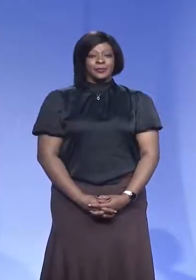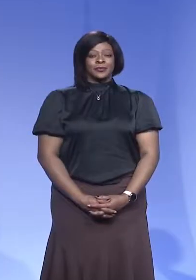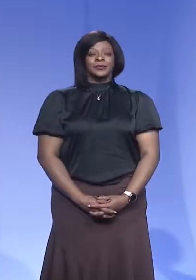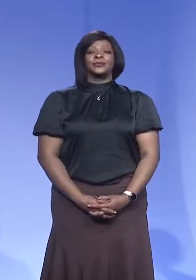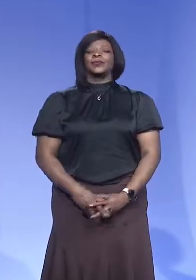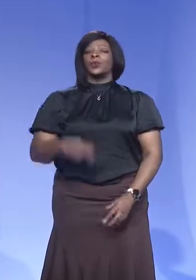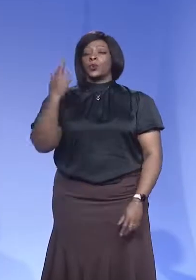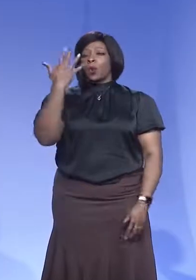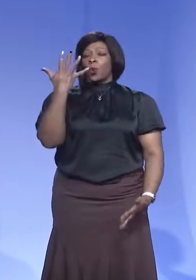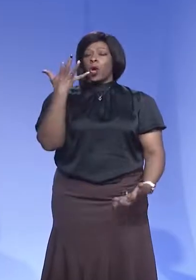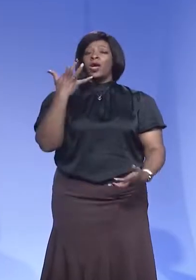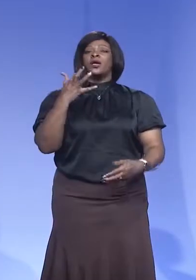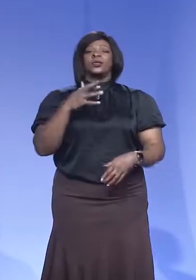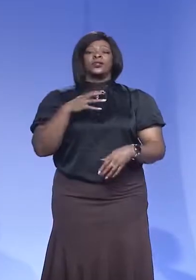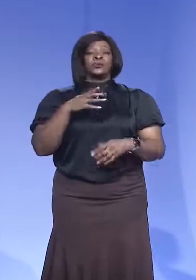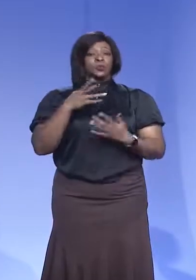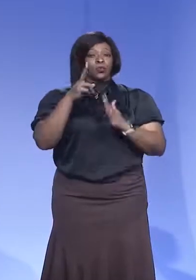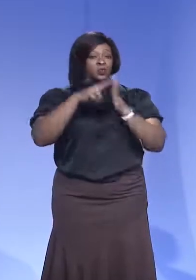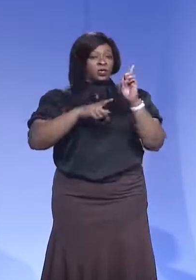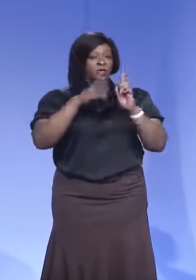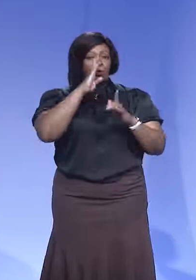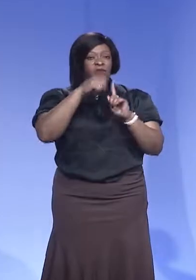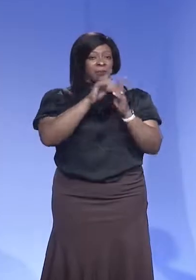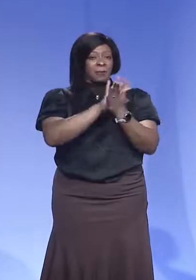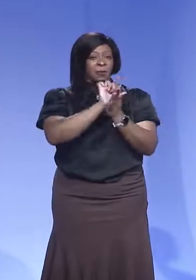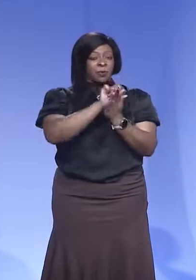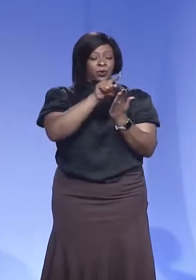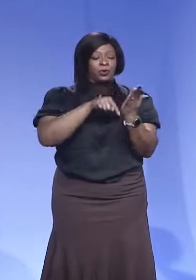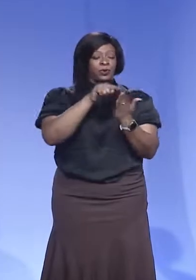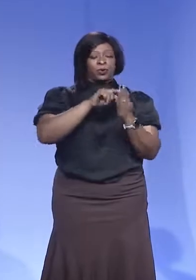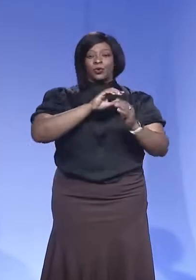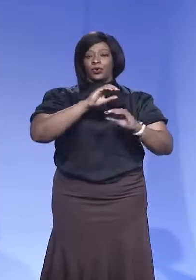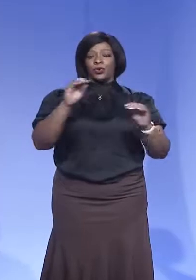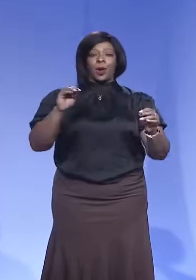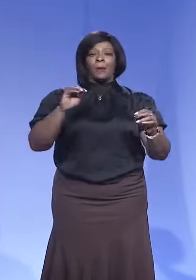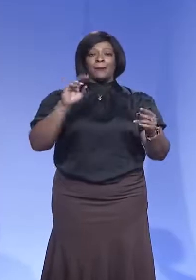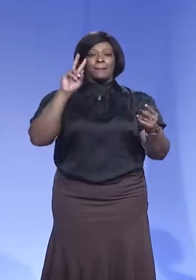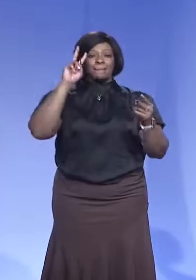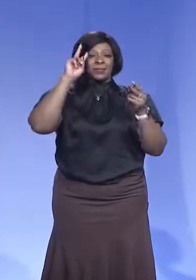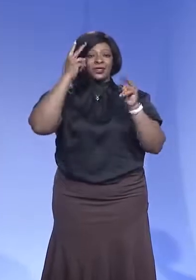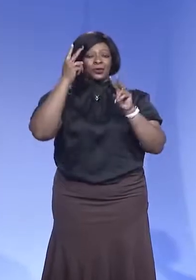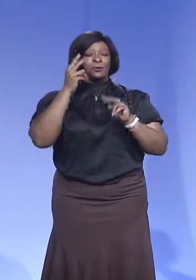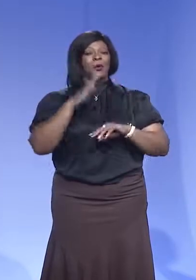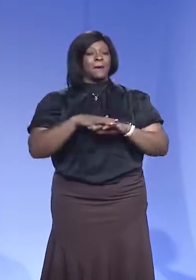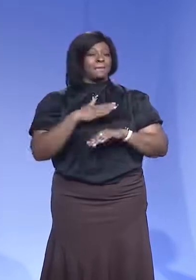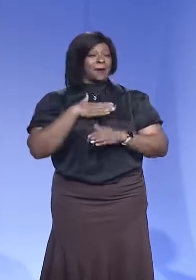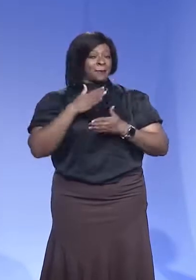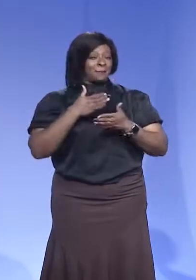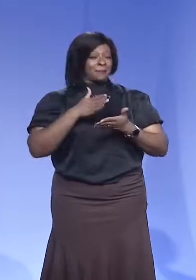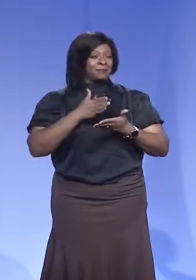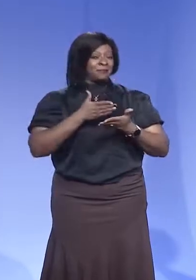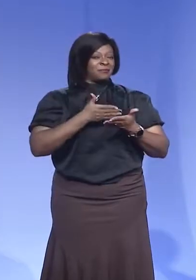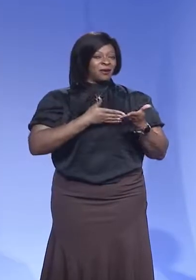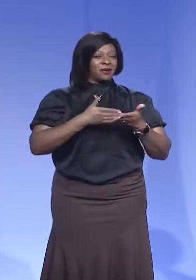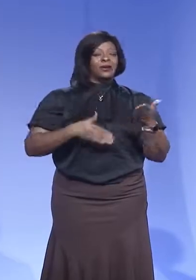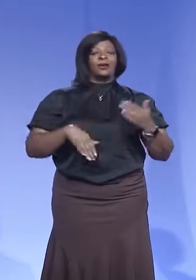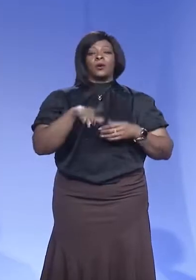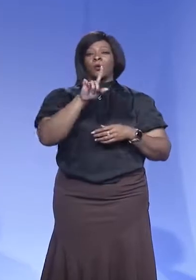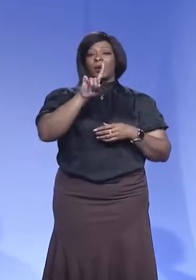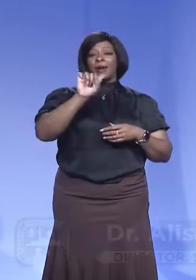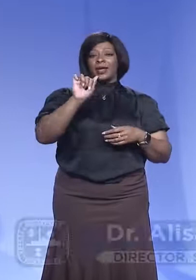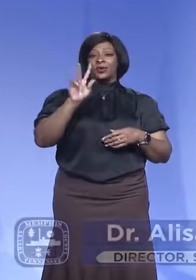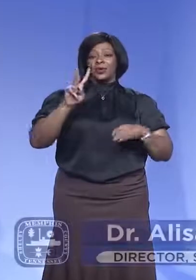And the reason I want to read it directly from here is so that there's not an interpretation on my part. So the